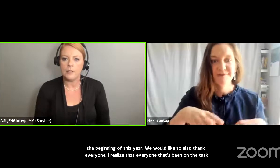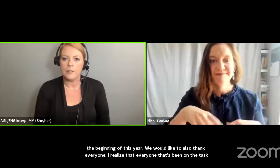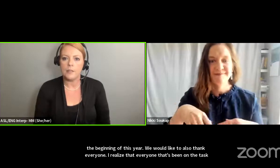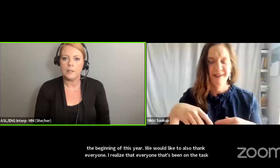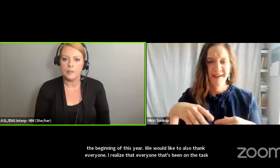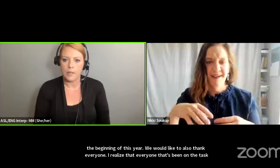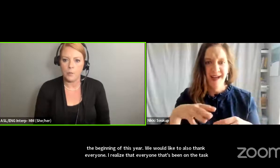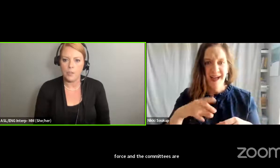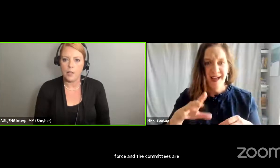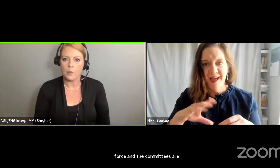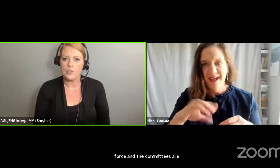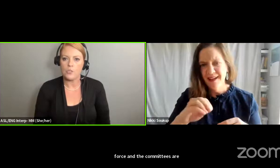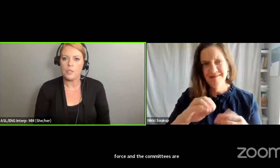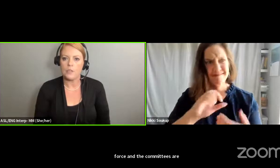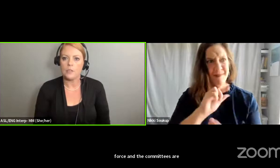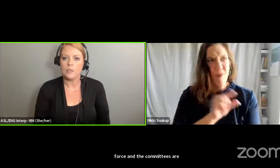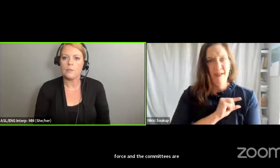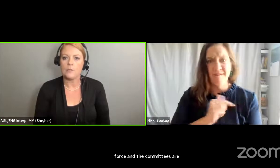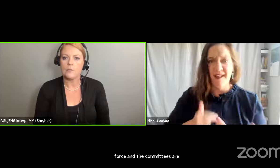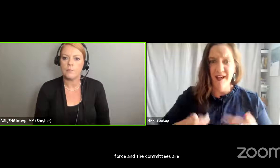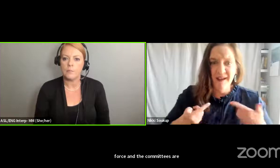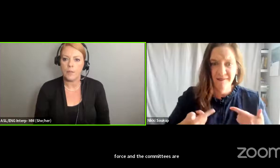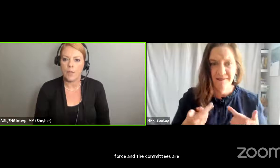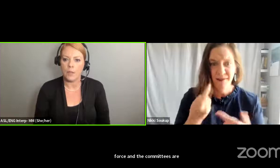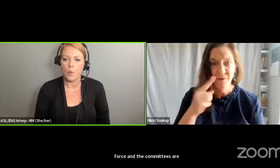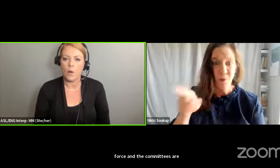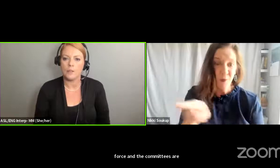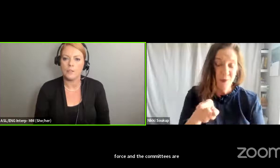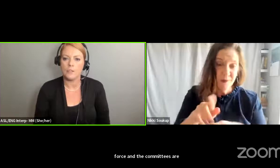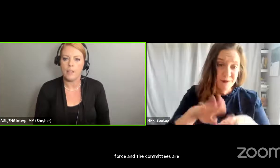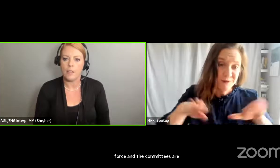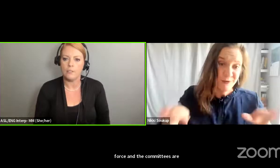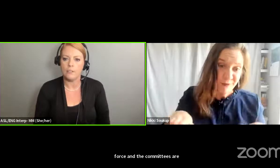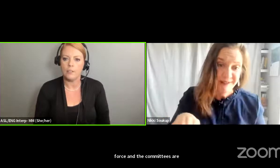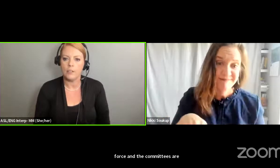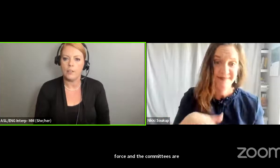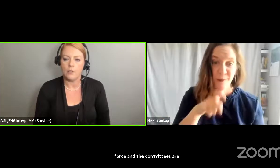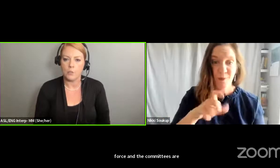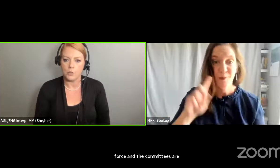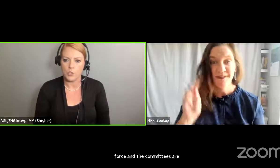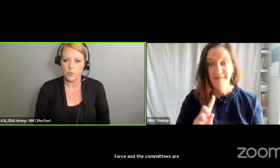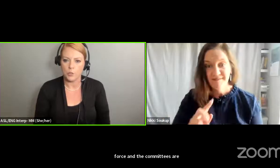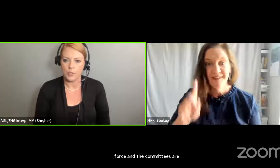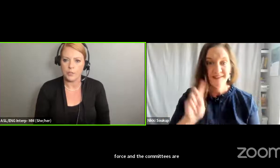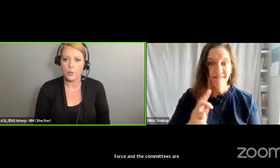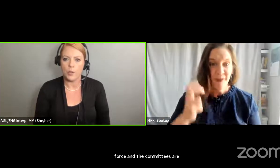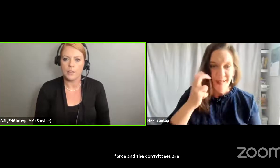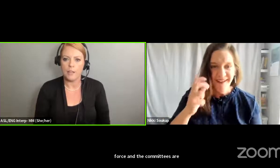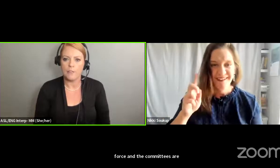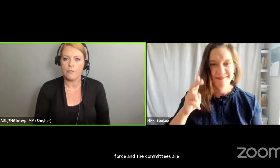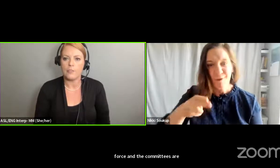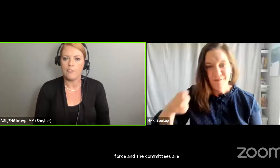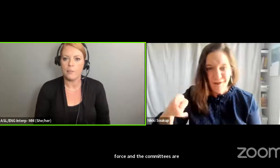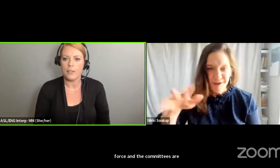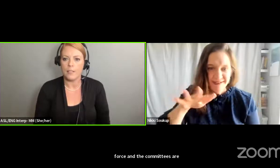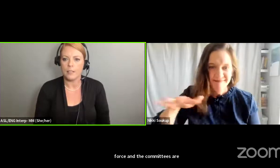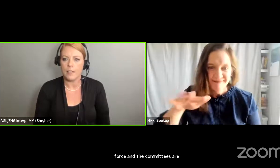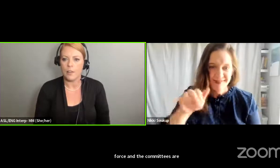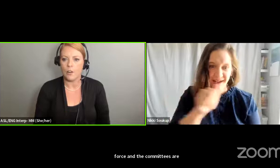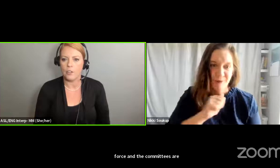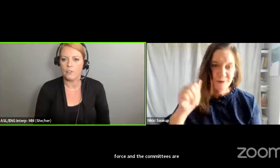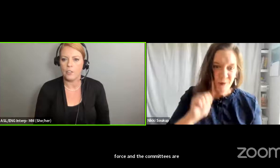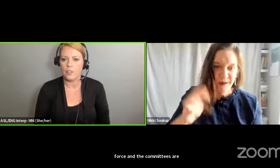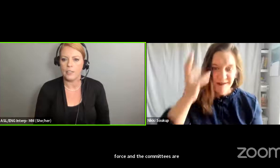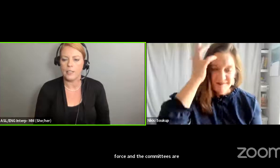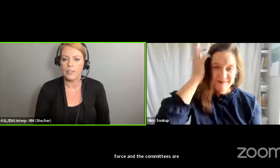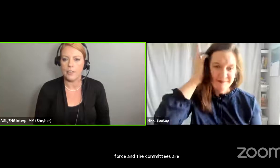improving language acquisition and the quality of life for children who are deaf, deafblind,